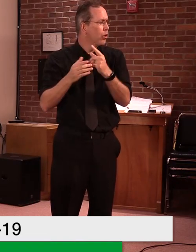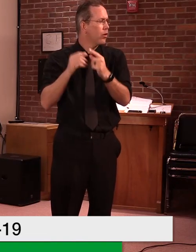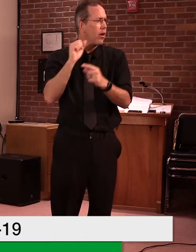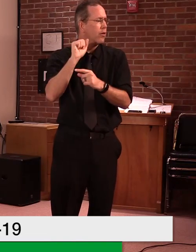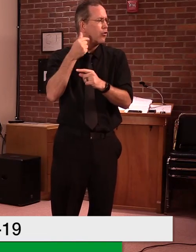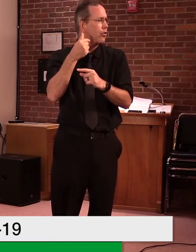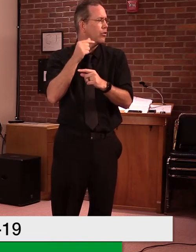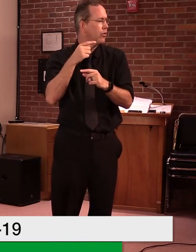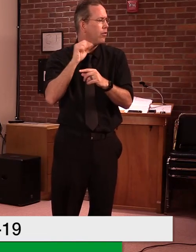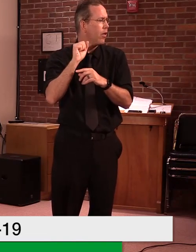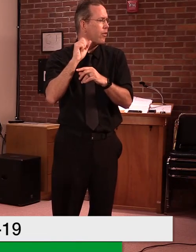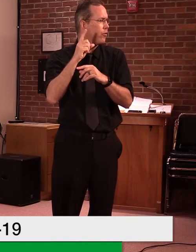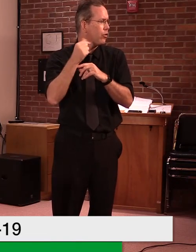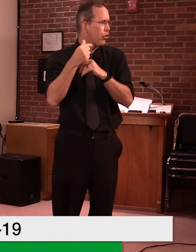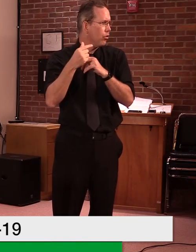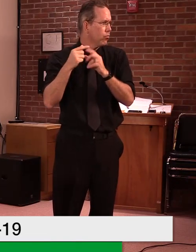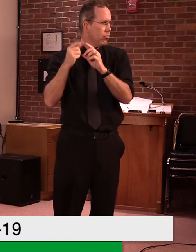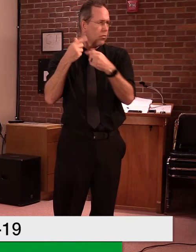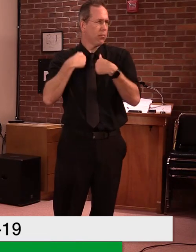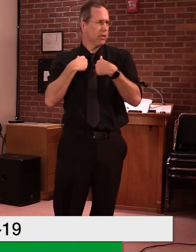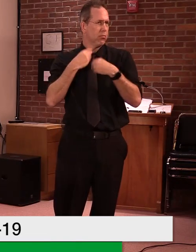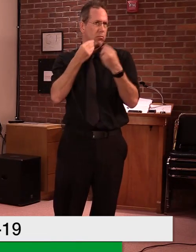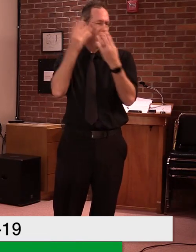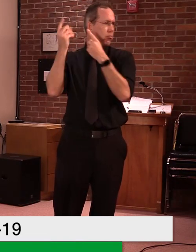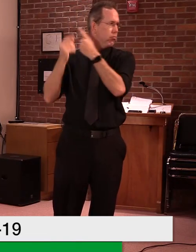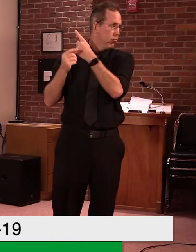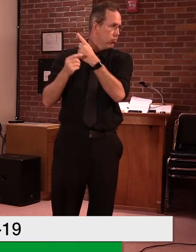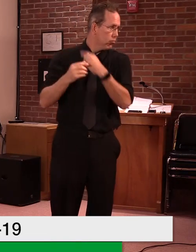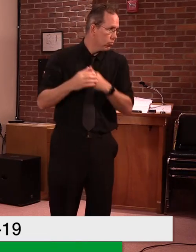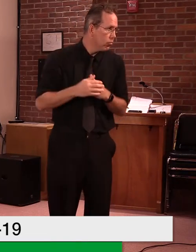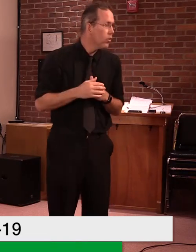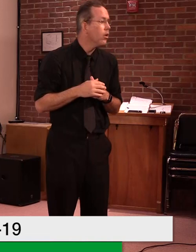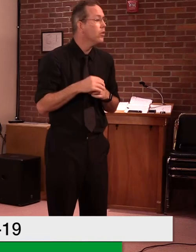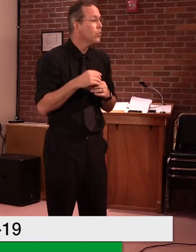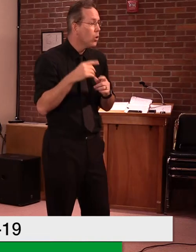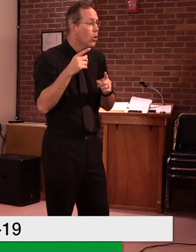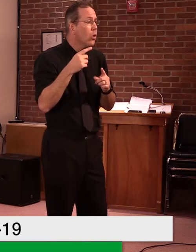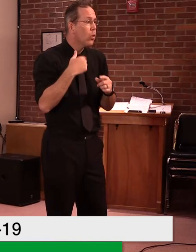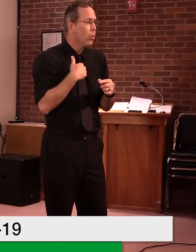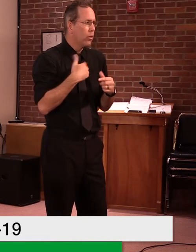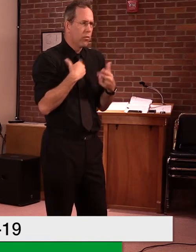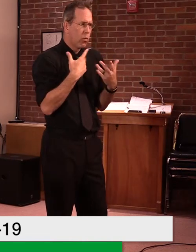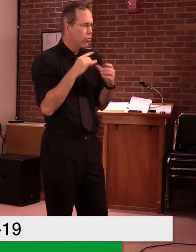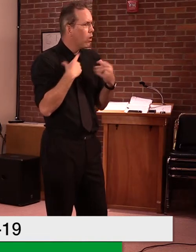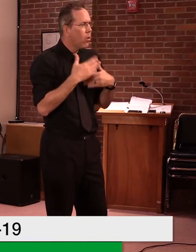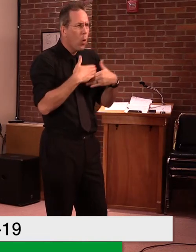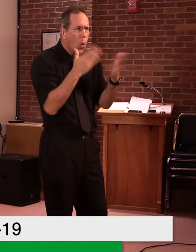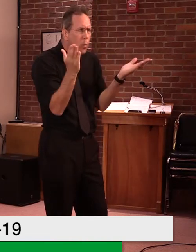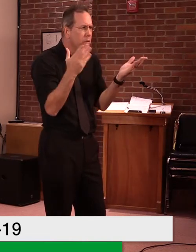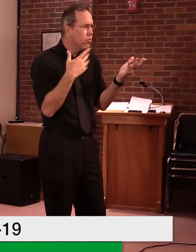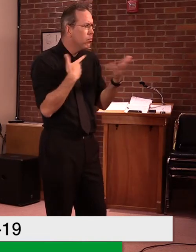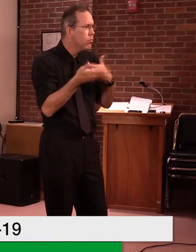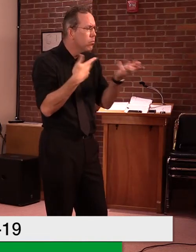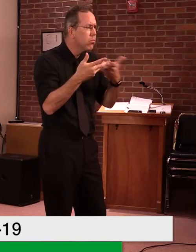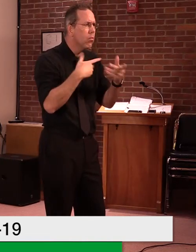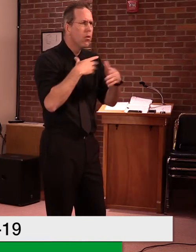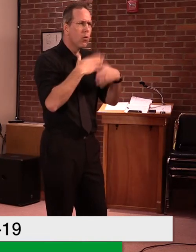So we are making sure that we are sharing any of the results with the